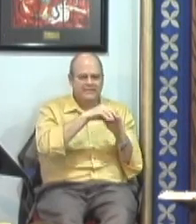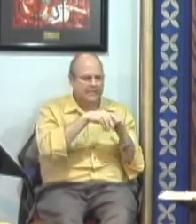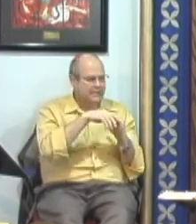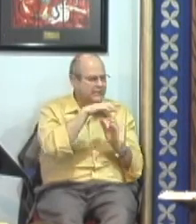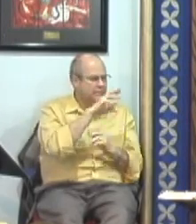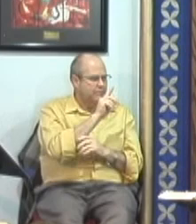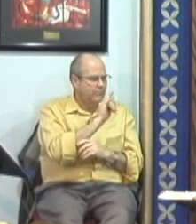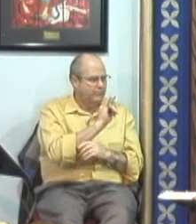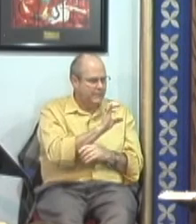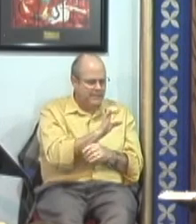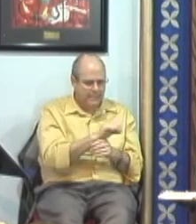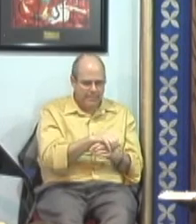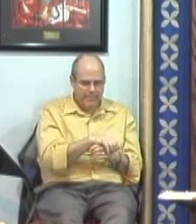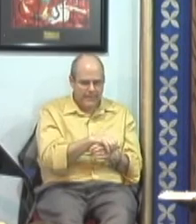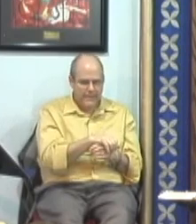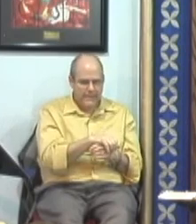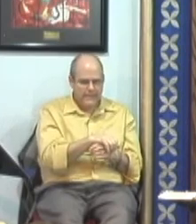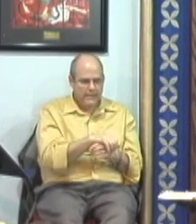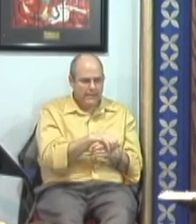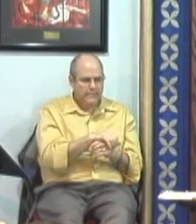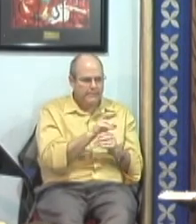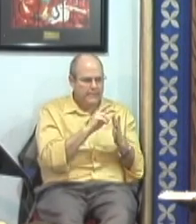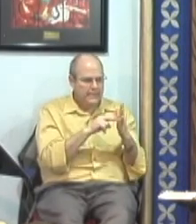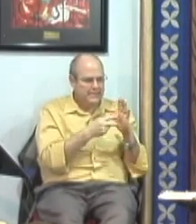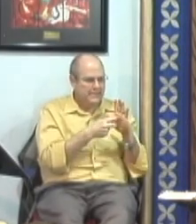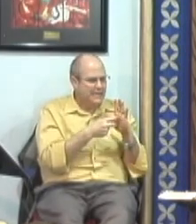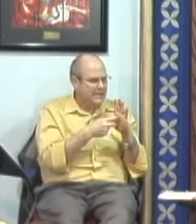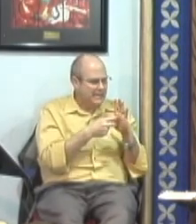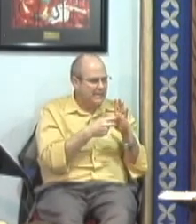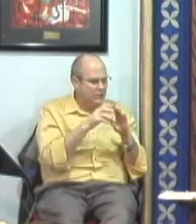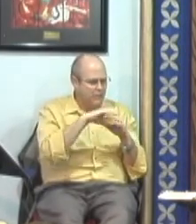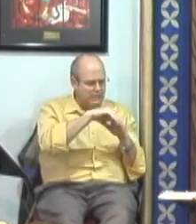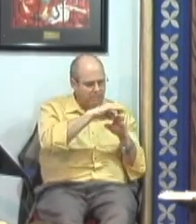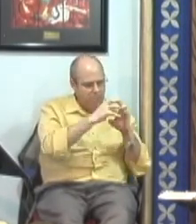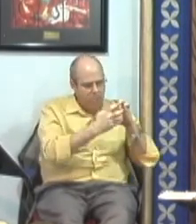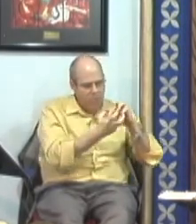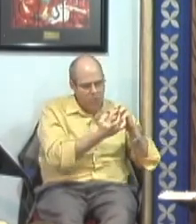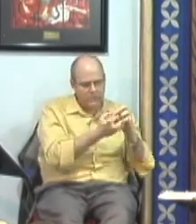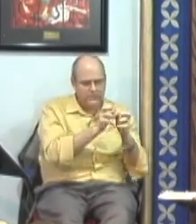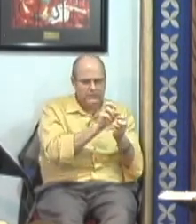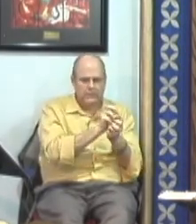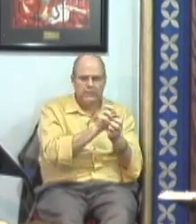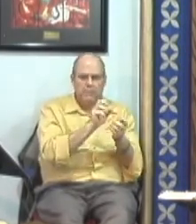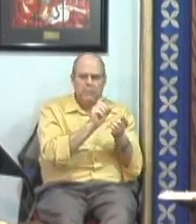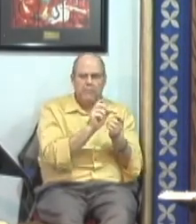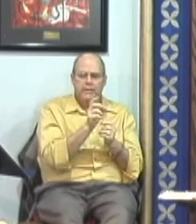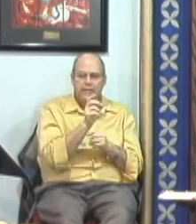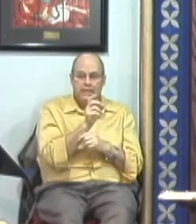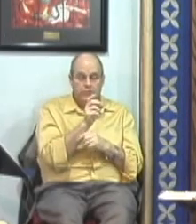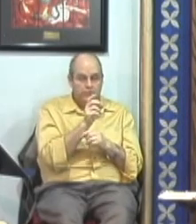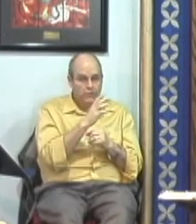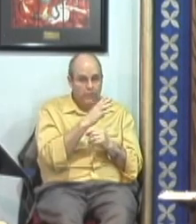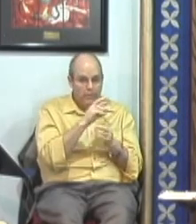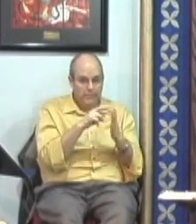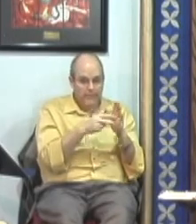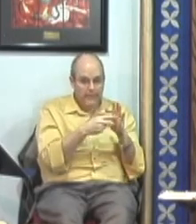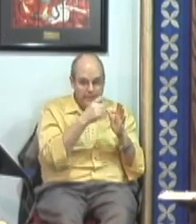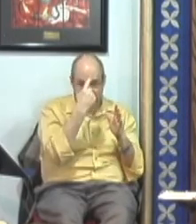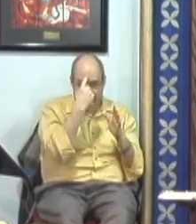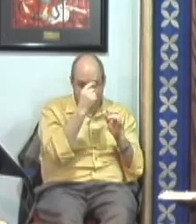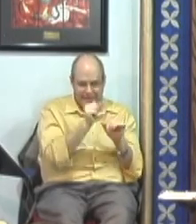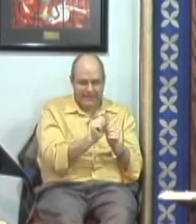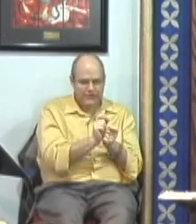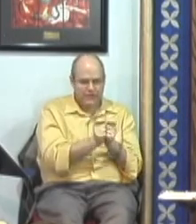sounds funny to most of you. You don't have a plastic brain. But what plastic really means is it's moldable. So what this is saying is that the brain